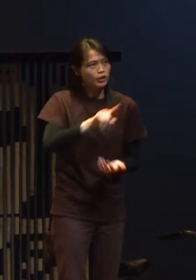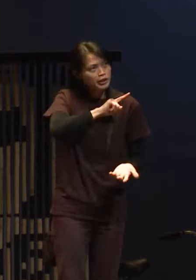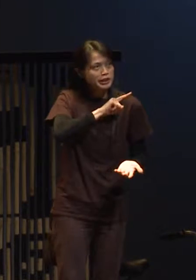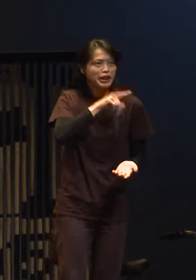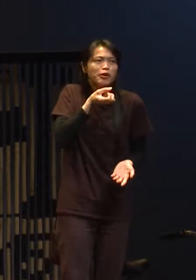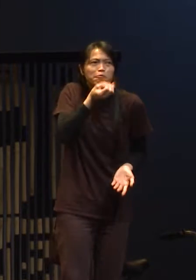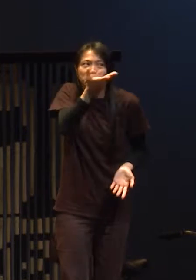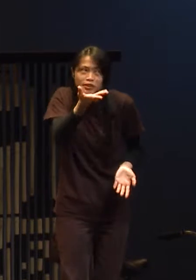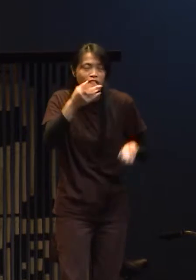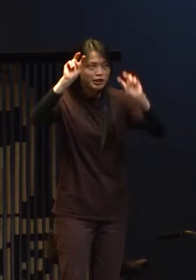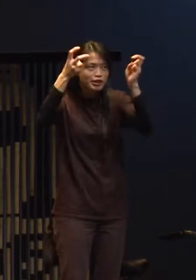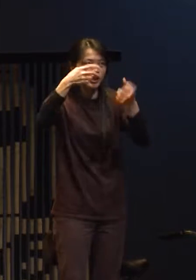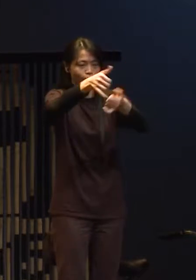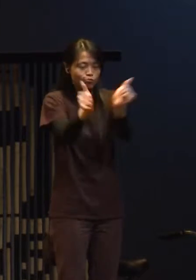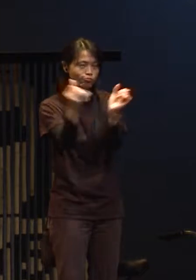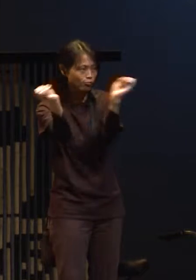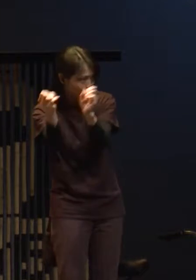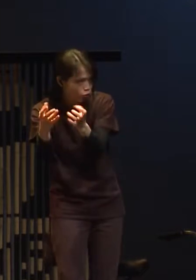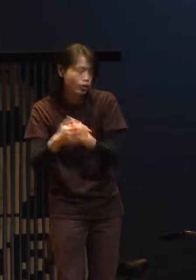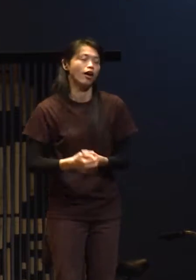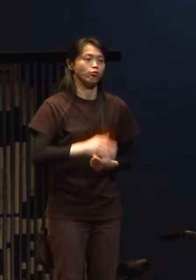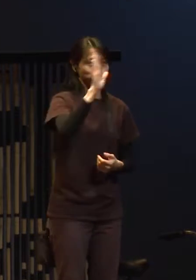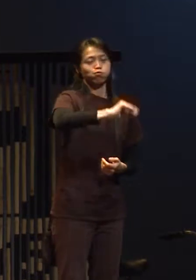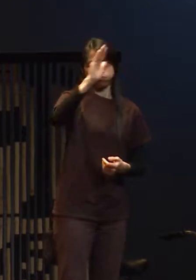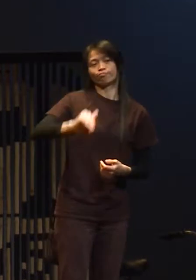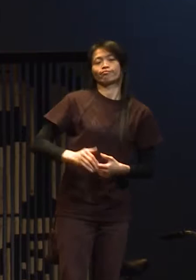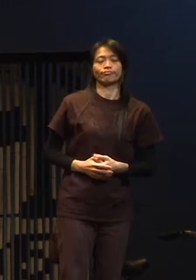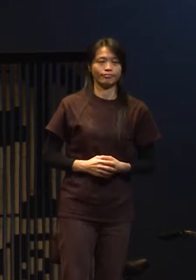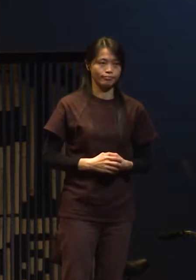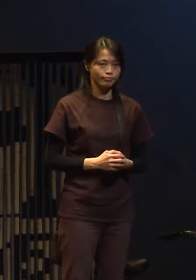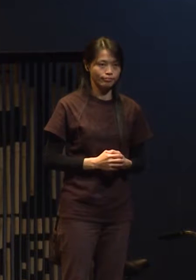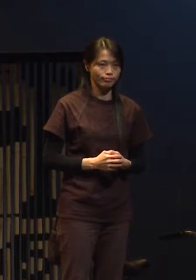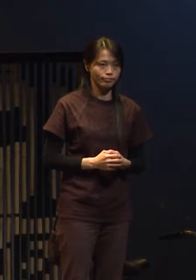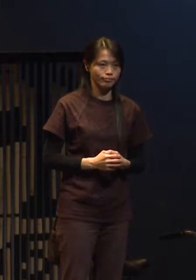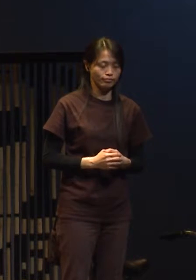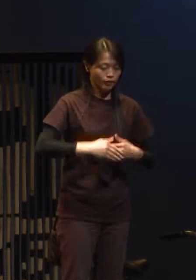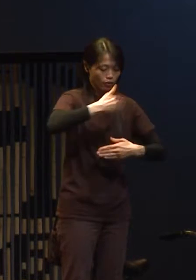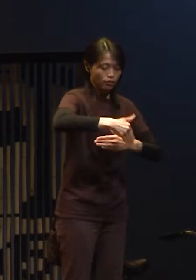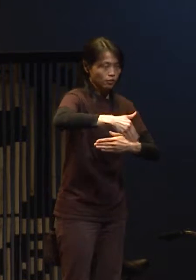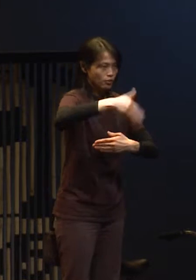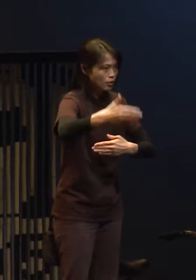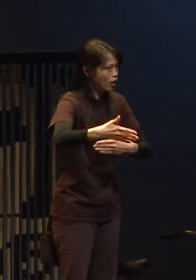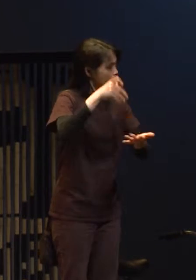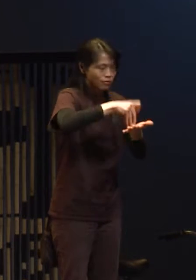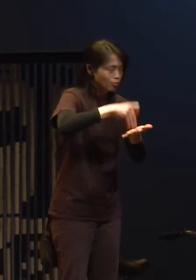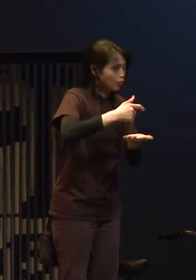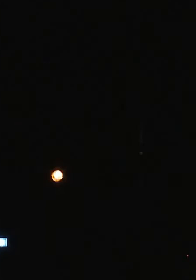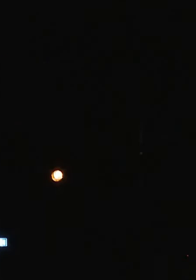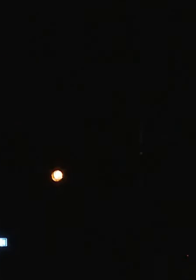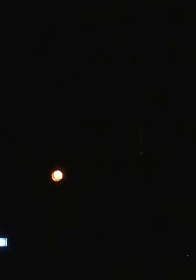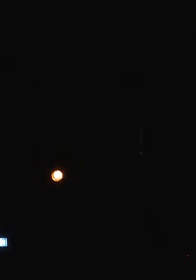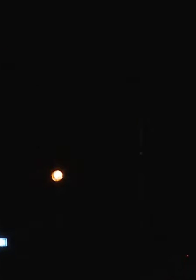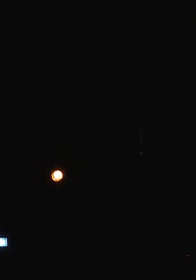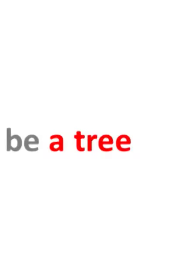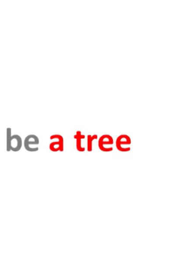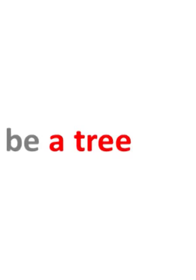it's takes many days, this process, but it's very worthwhile, and I hope I've explained it well enough so